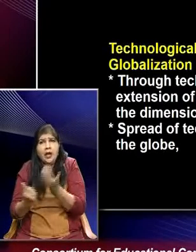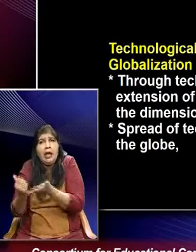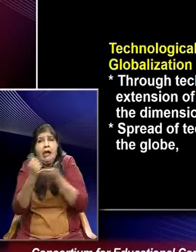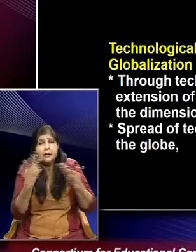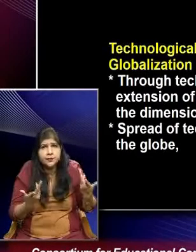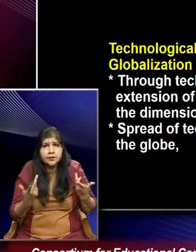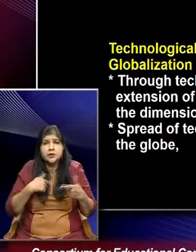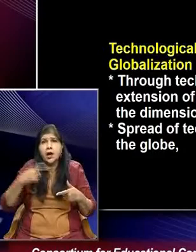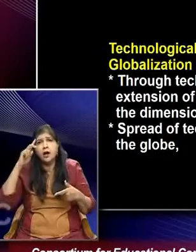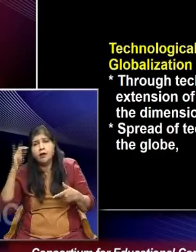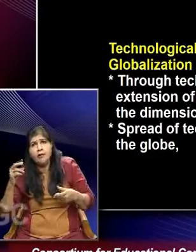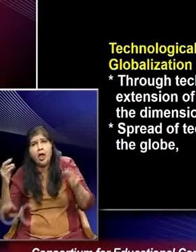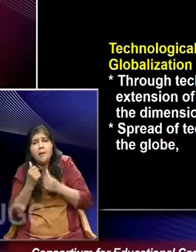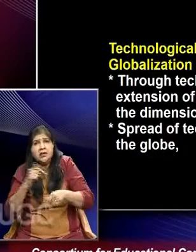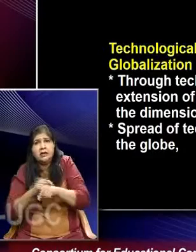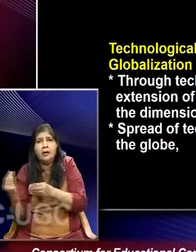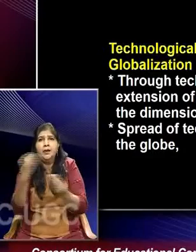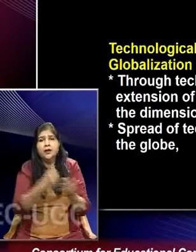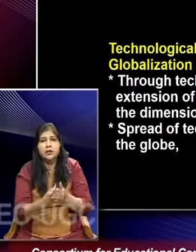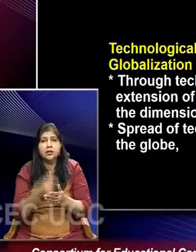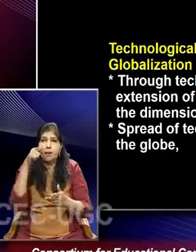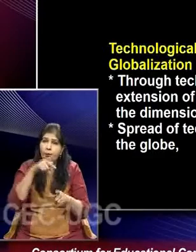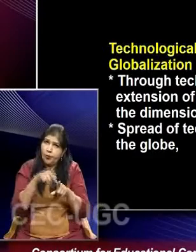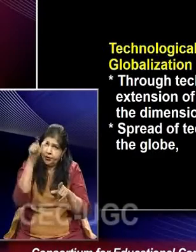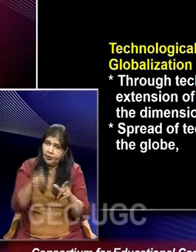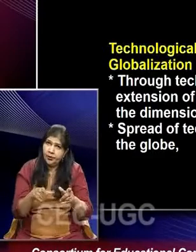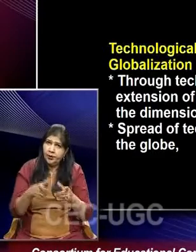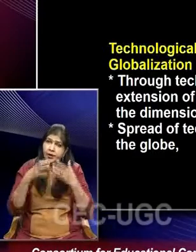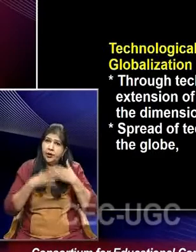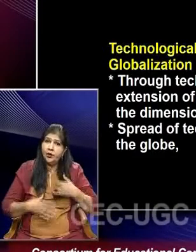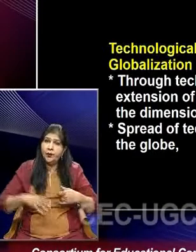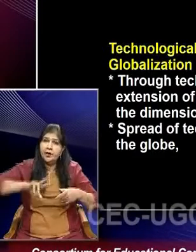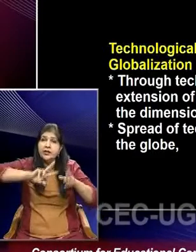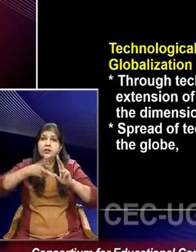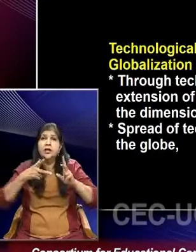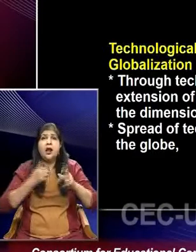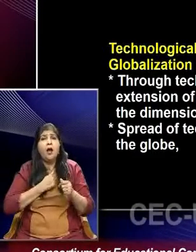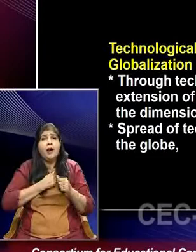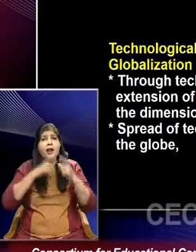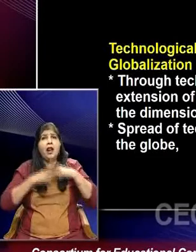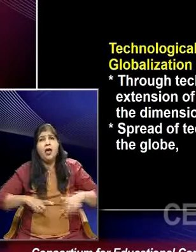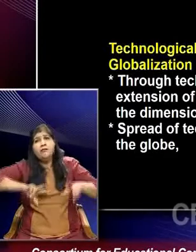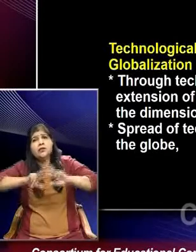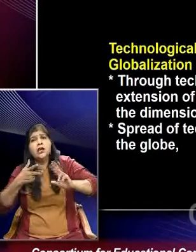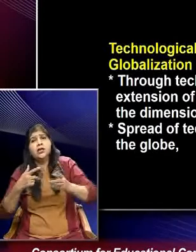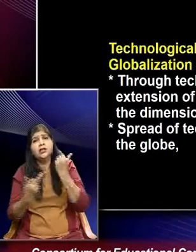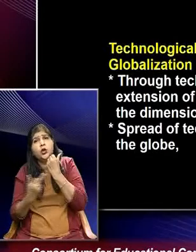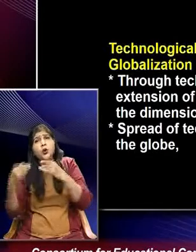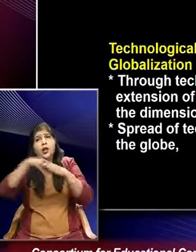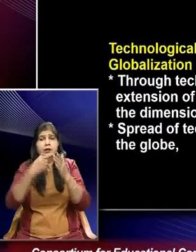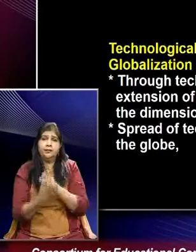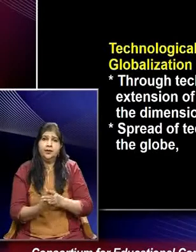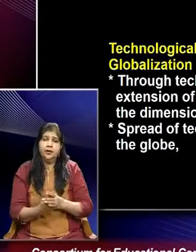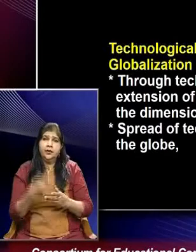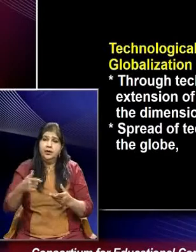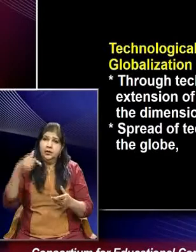has always played an important role in human evolution too. Through technology,